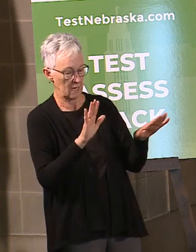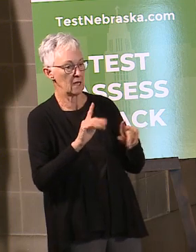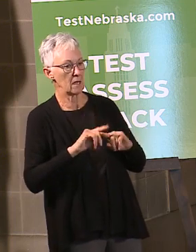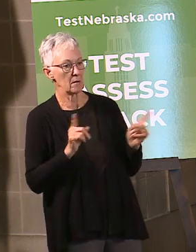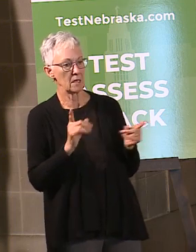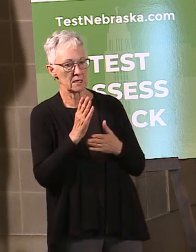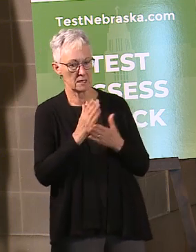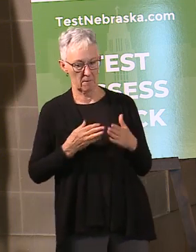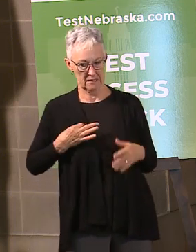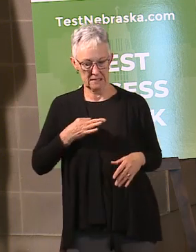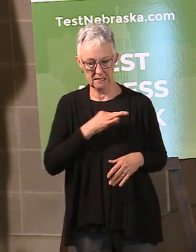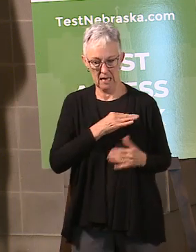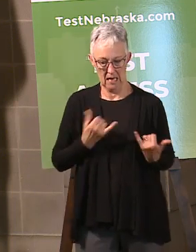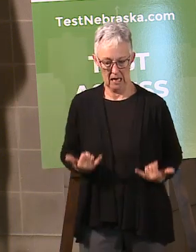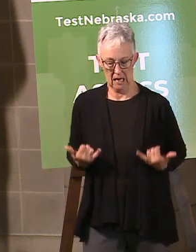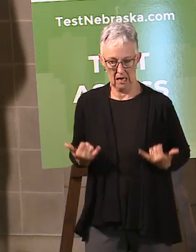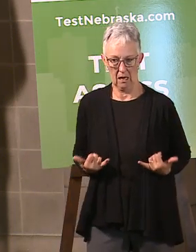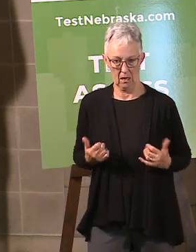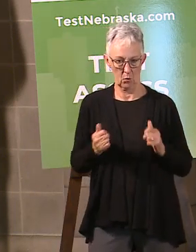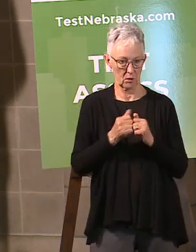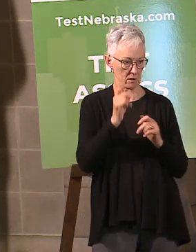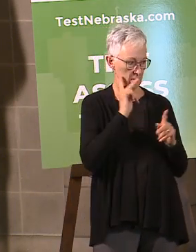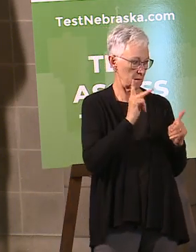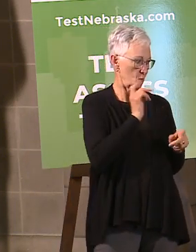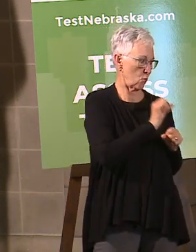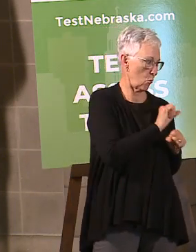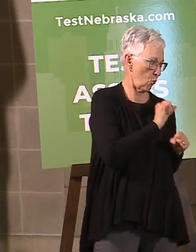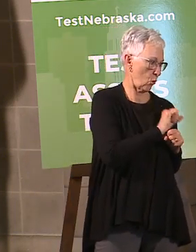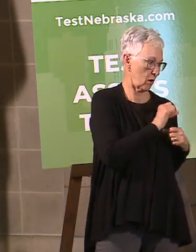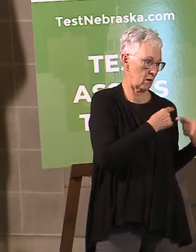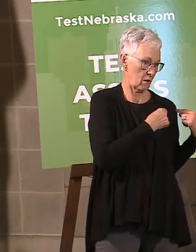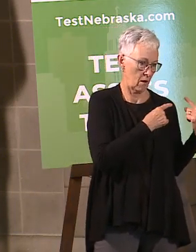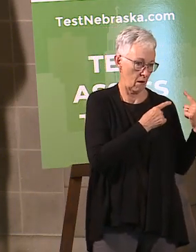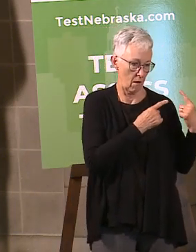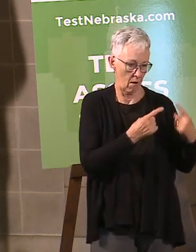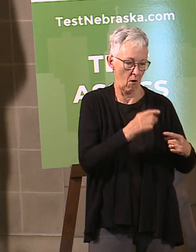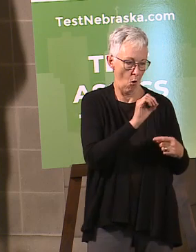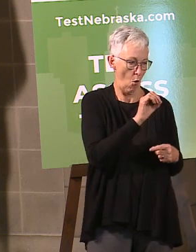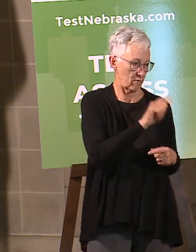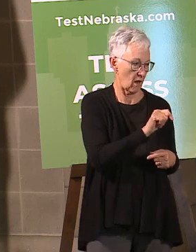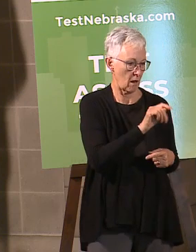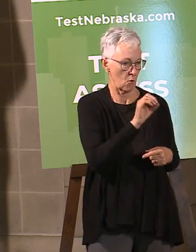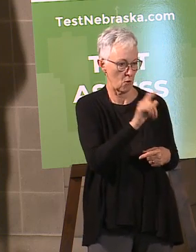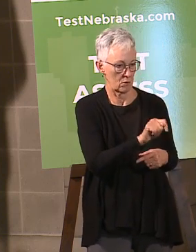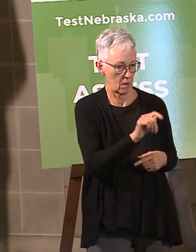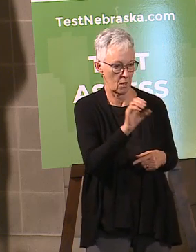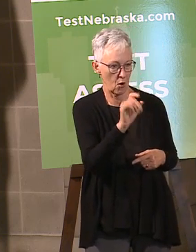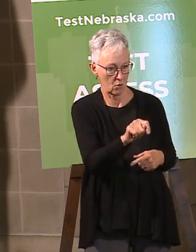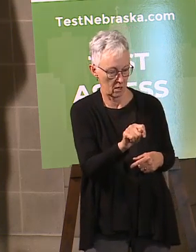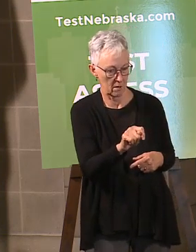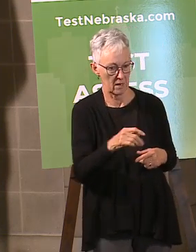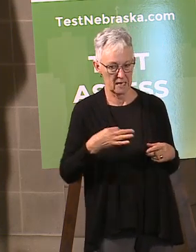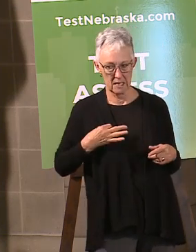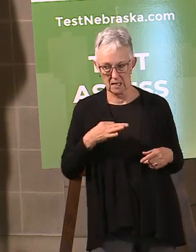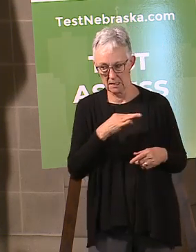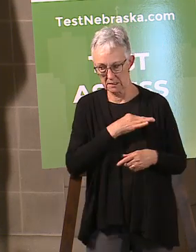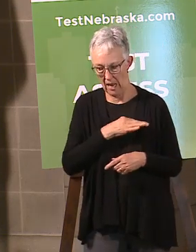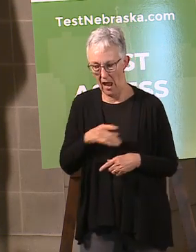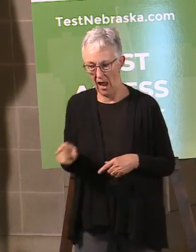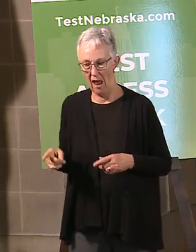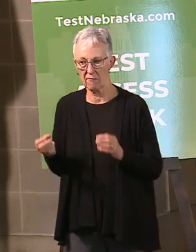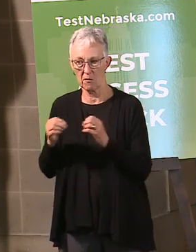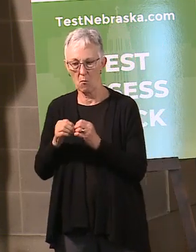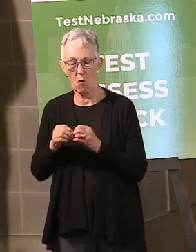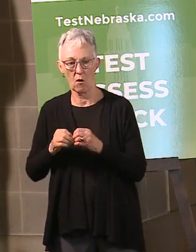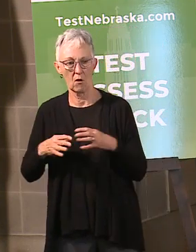the staffing now, especially with all the work they've been doing and all the overtime they've been doing, the staffing's getting a little bit staffed, so they might decrease the